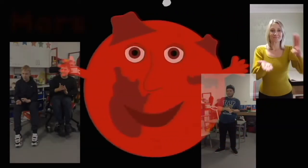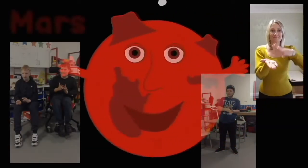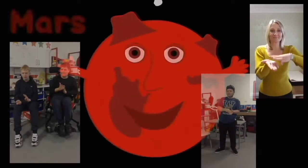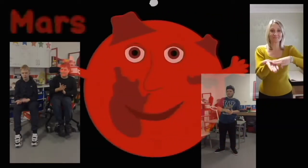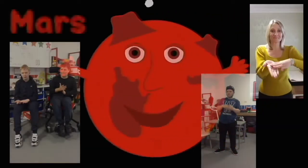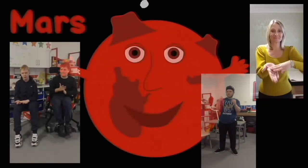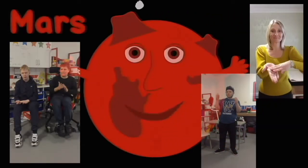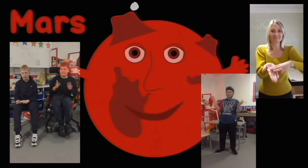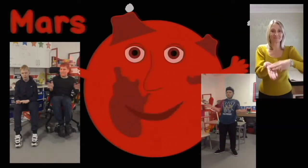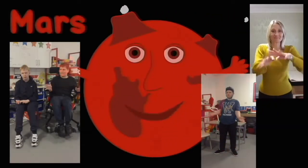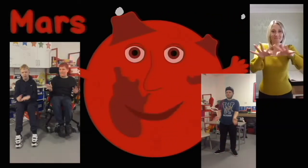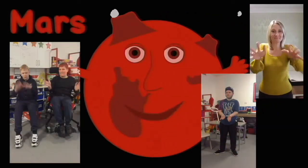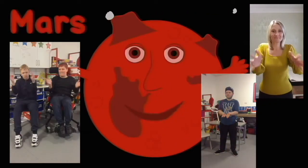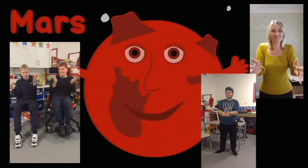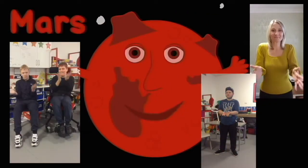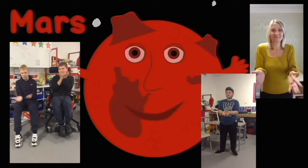I am Mars.